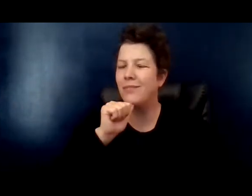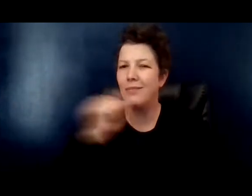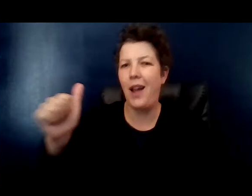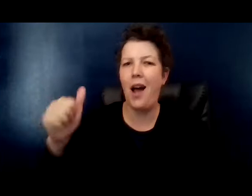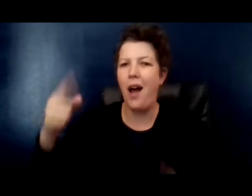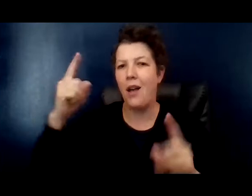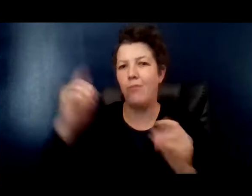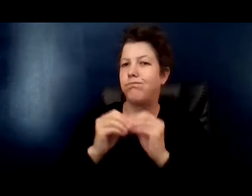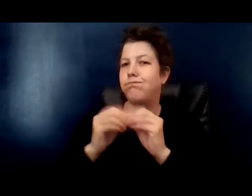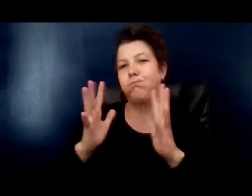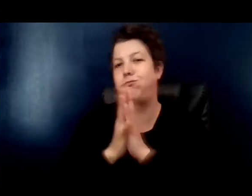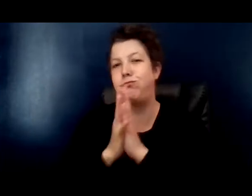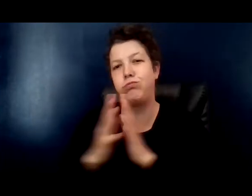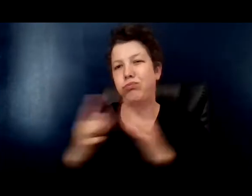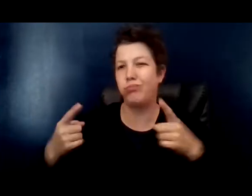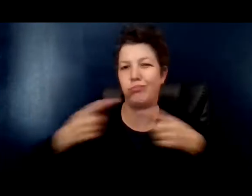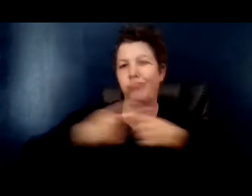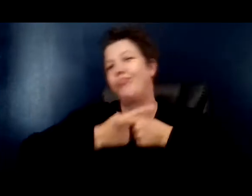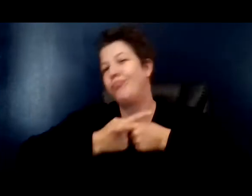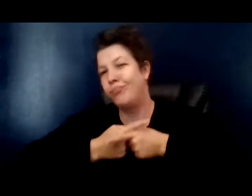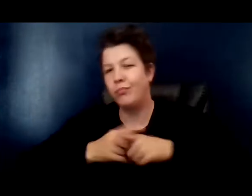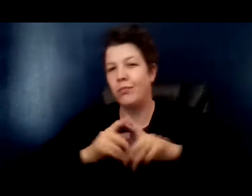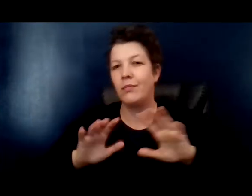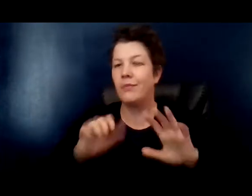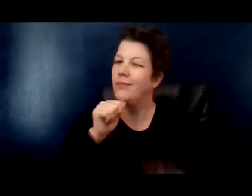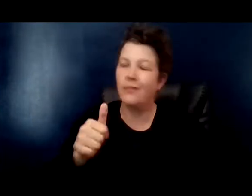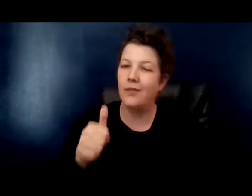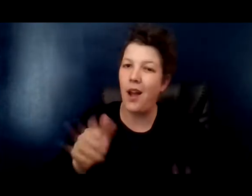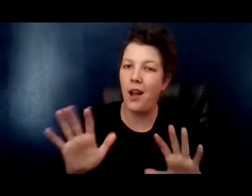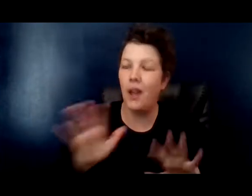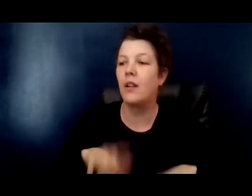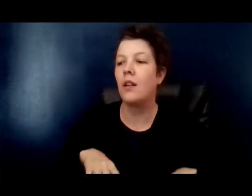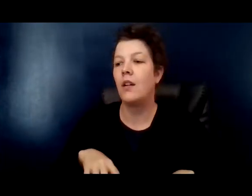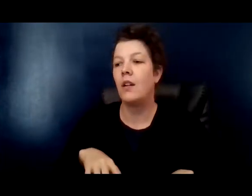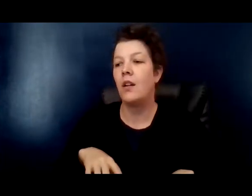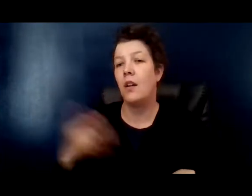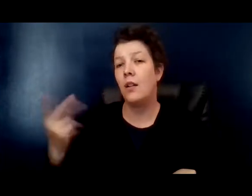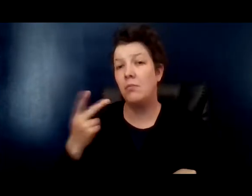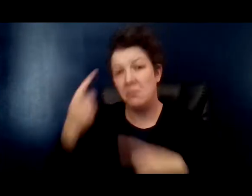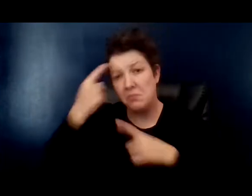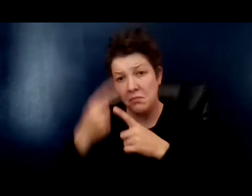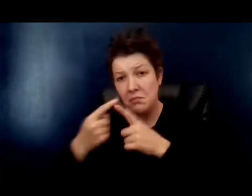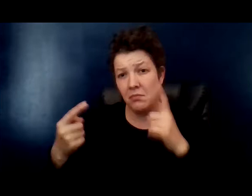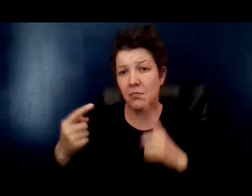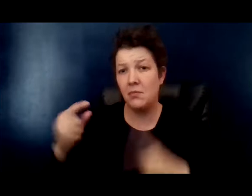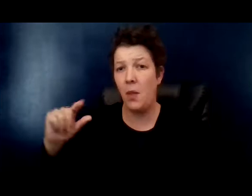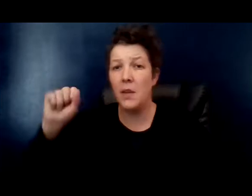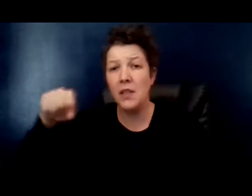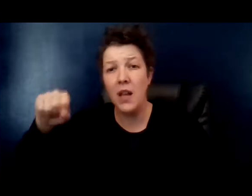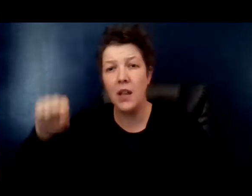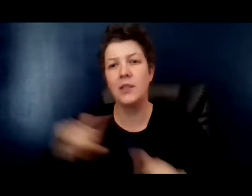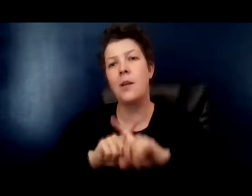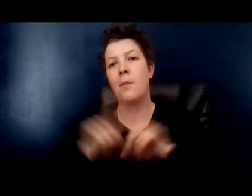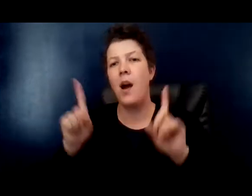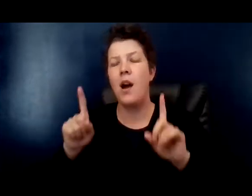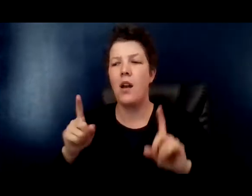We're going to end up the same place eventually one day, right? It's just, we may get there differently. But eventually the economy is going to open back